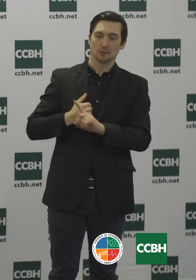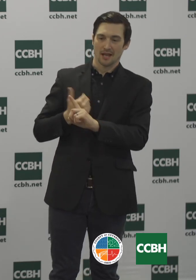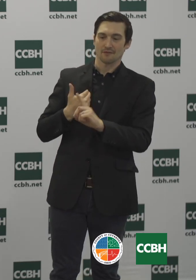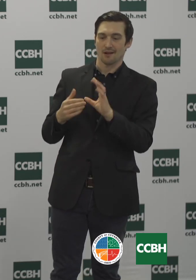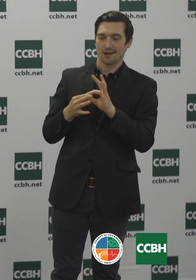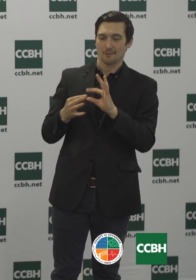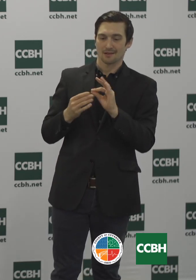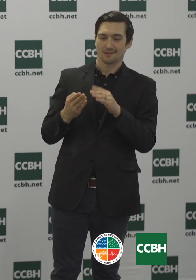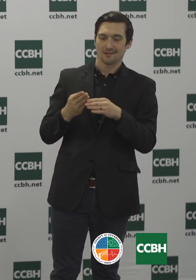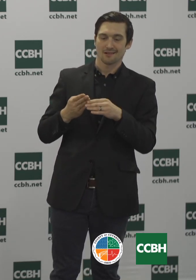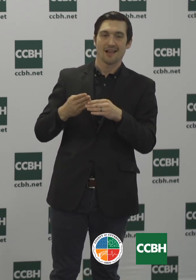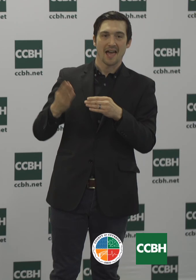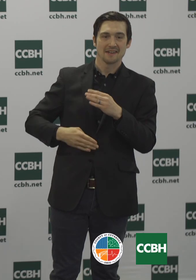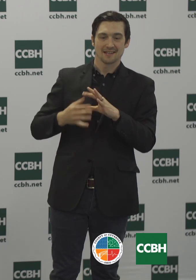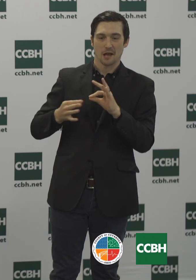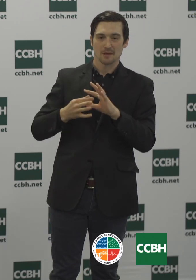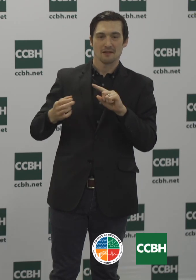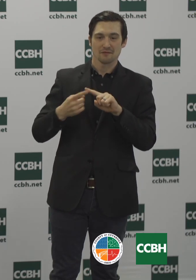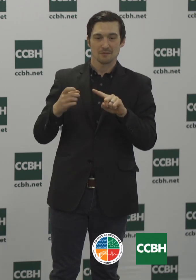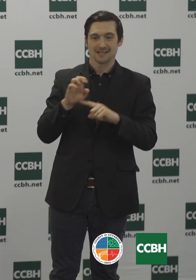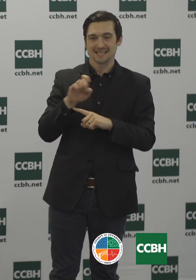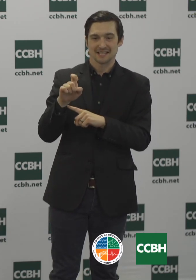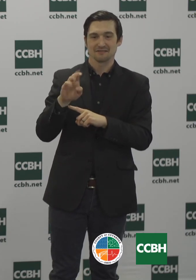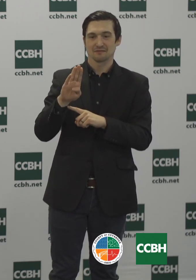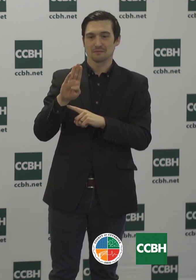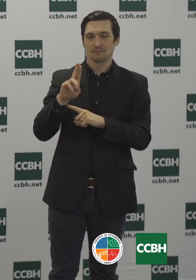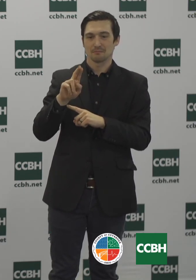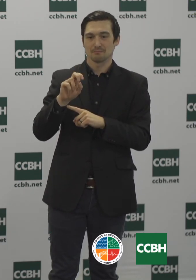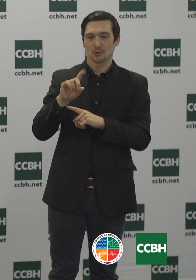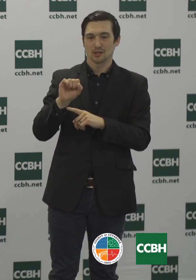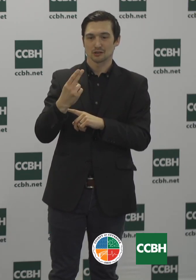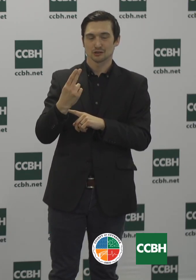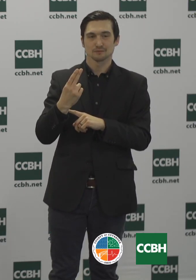comment, a closing comment, of course, from our Executive Budish.